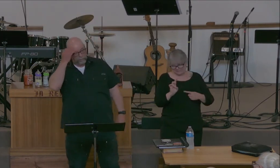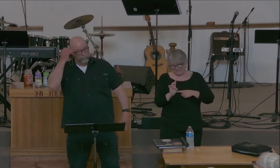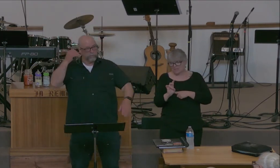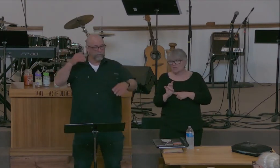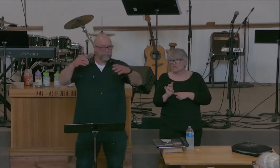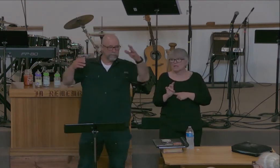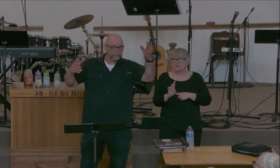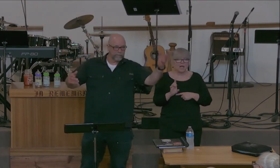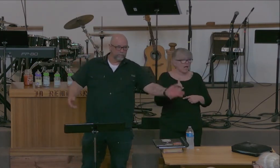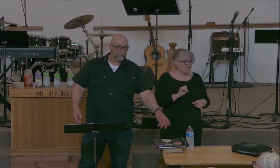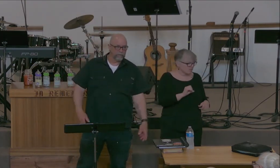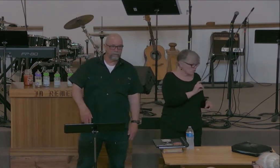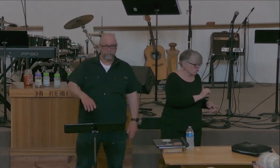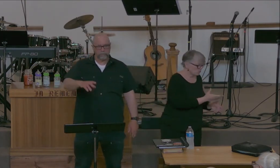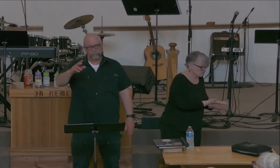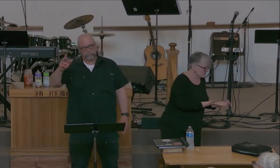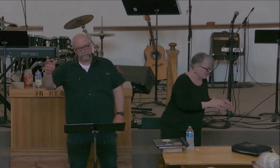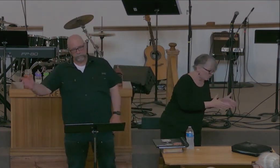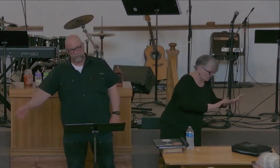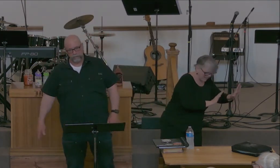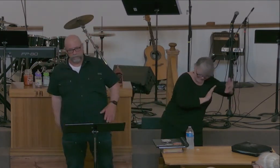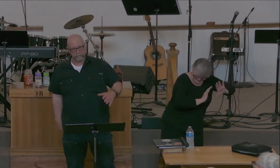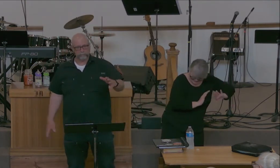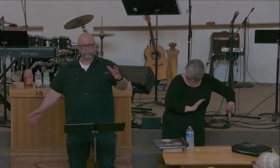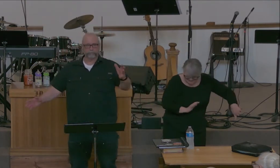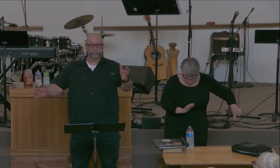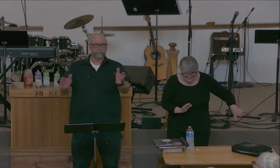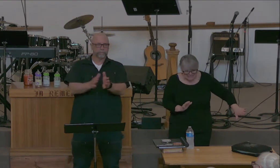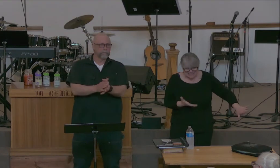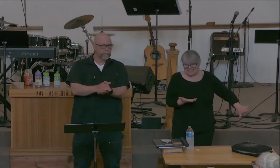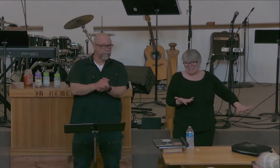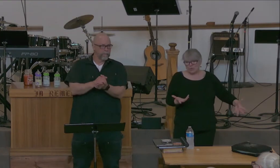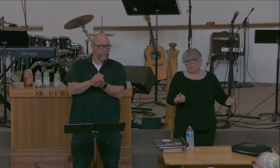I keep doing all that stuff I don't want to do and do the...